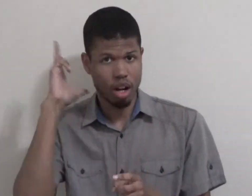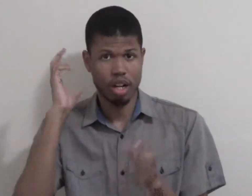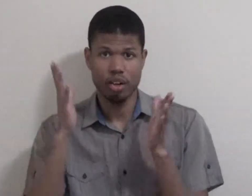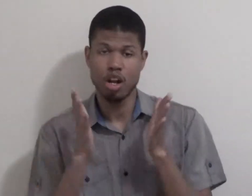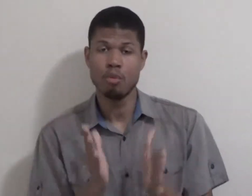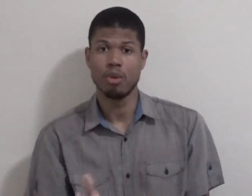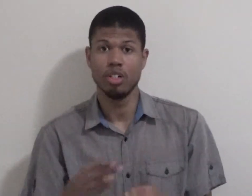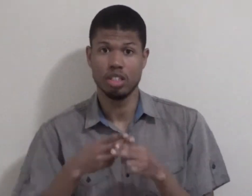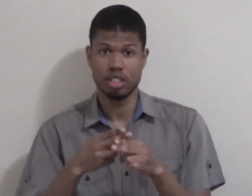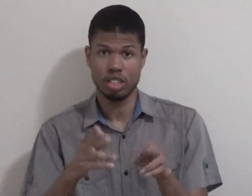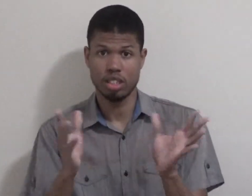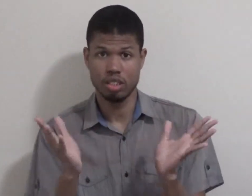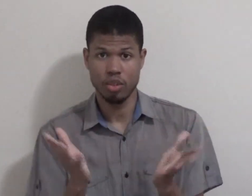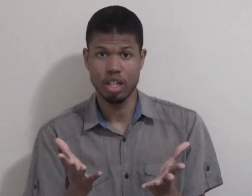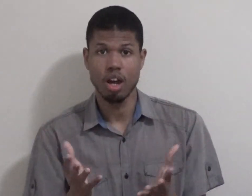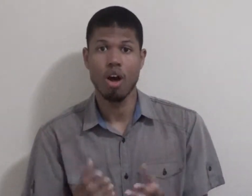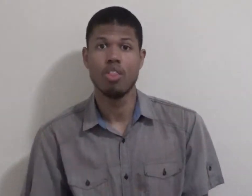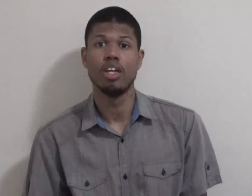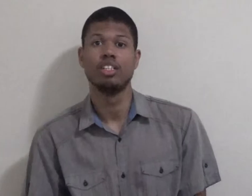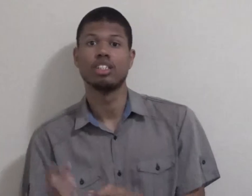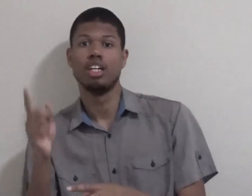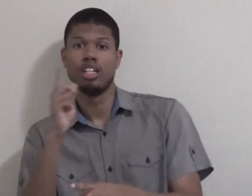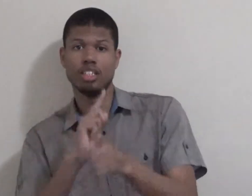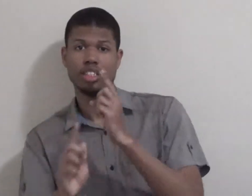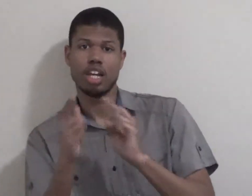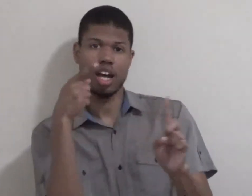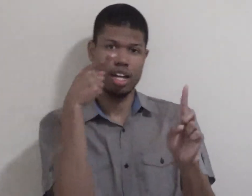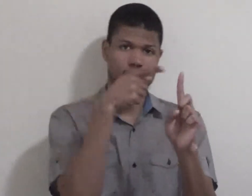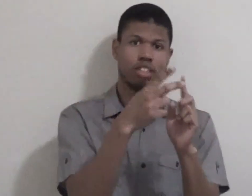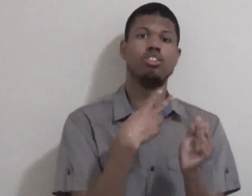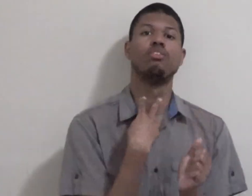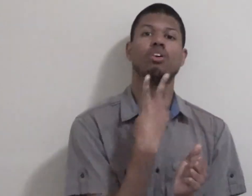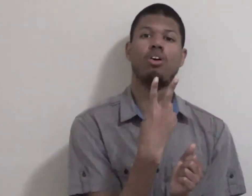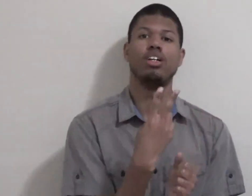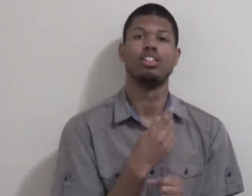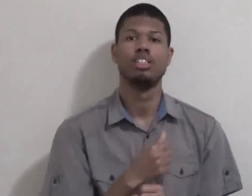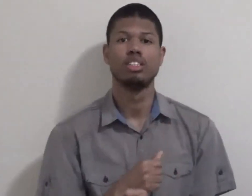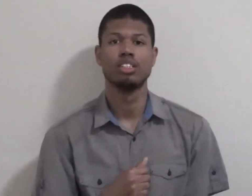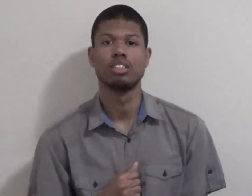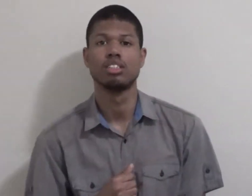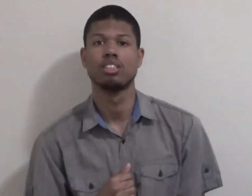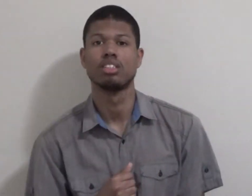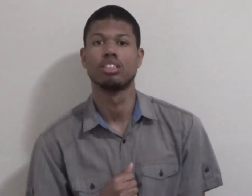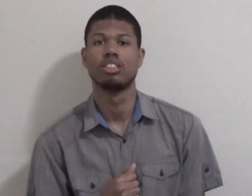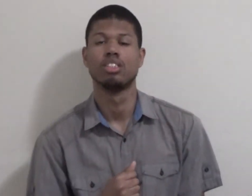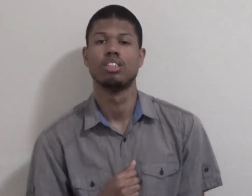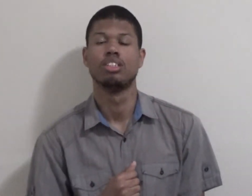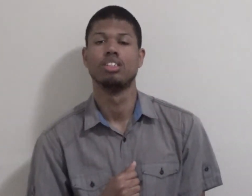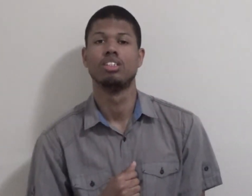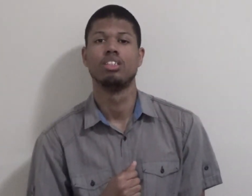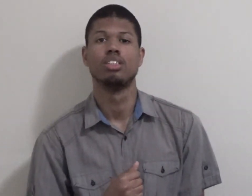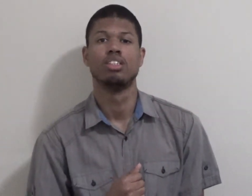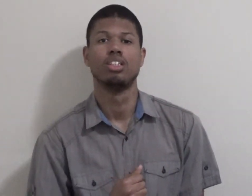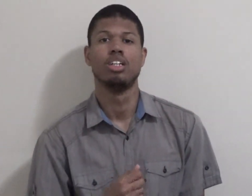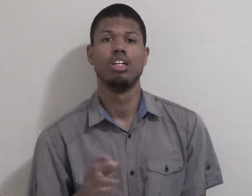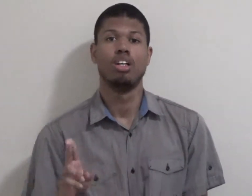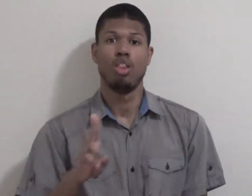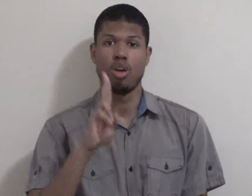this sign to voice. There are many classes in the United States for the teaching